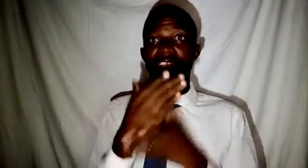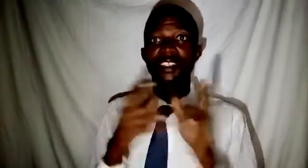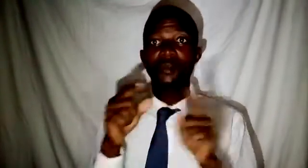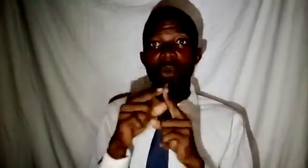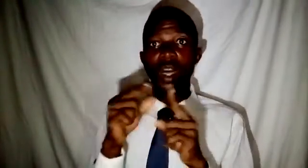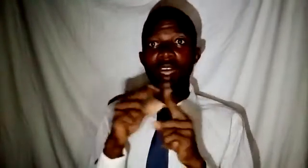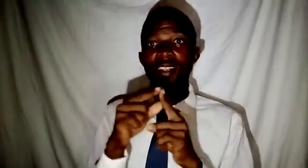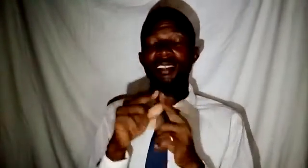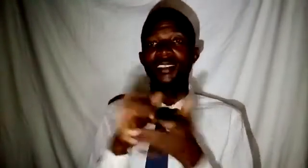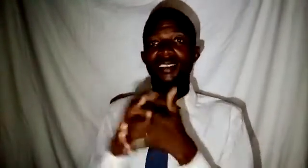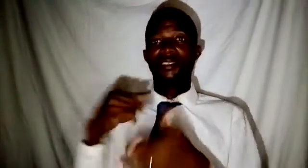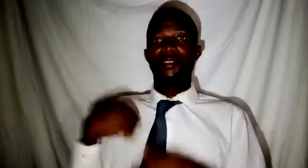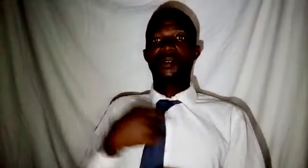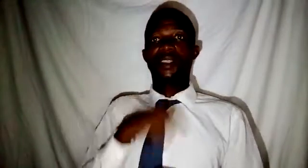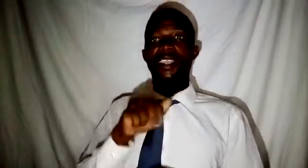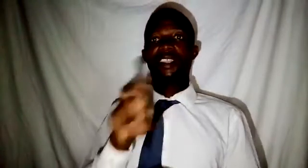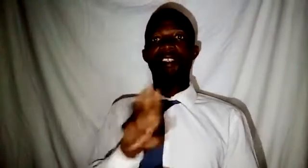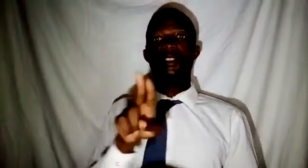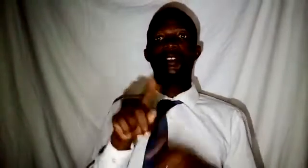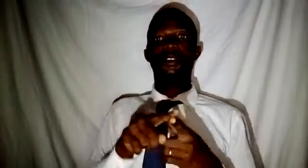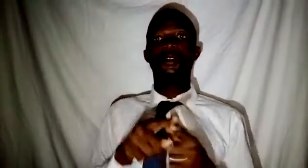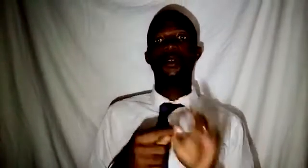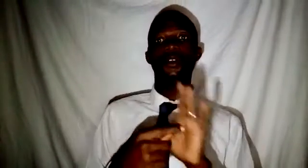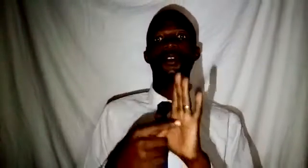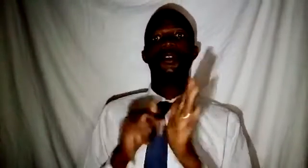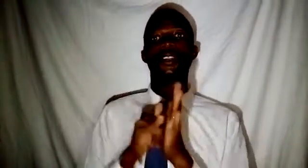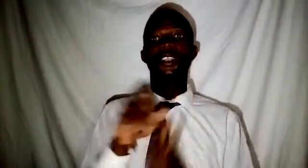we can use to express that you are performing an action?